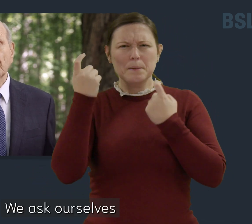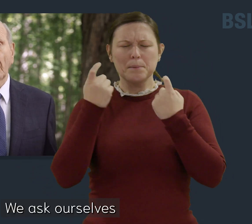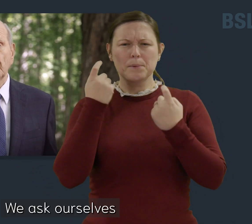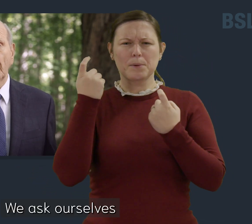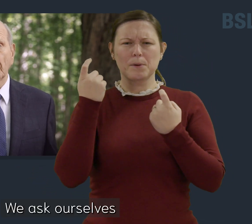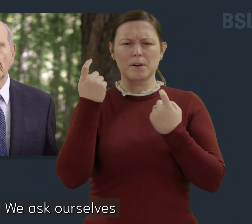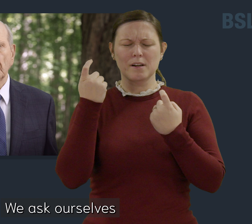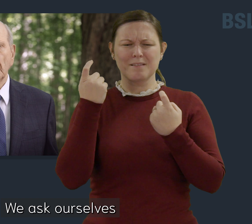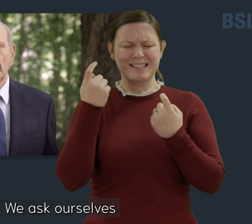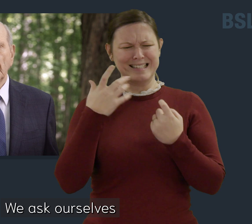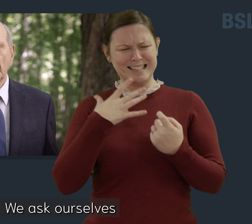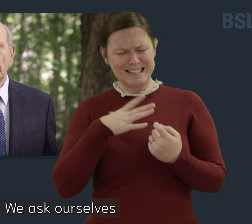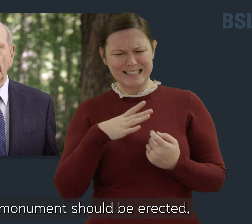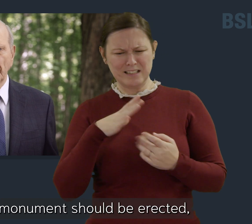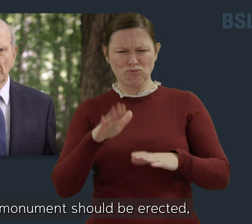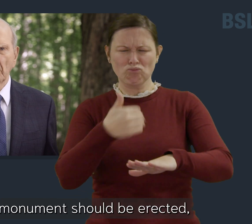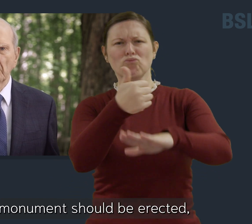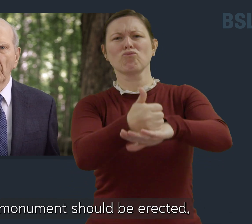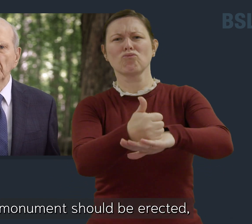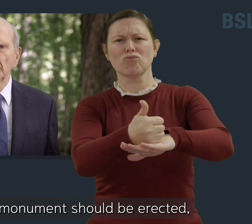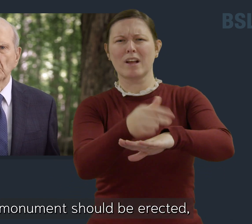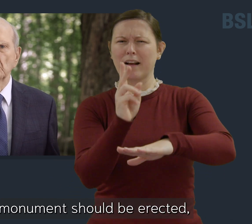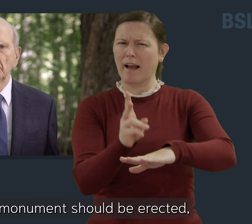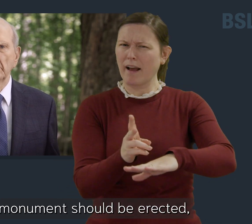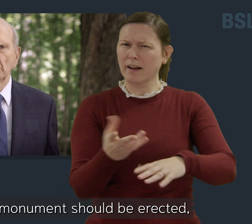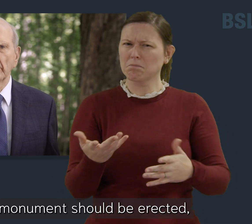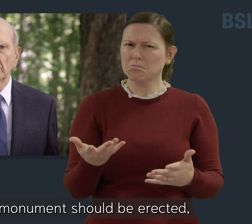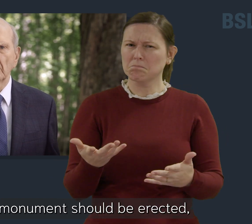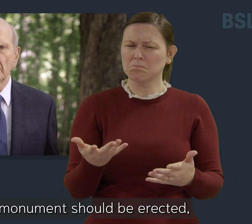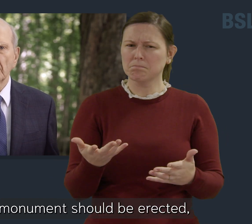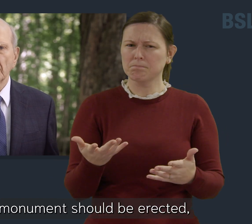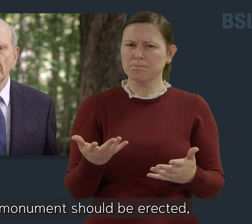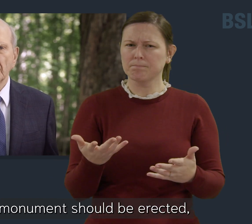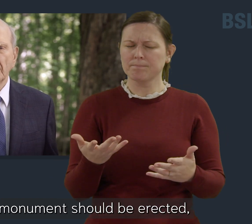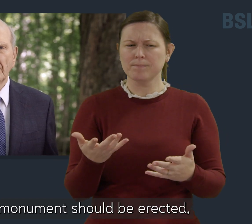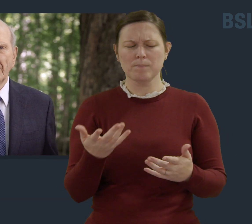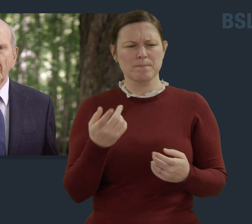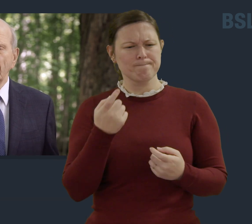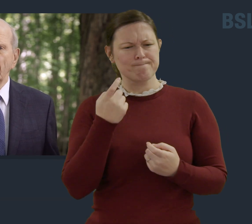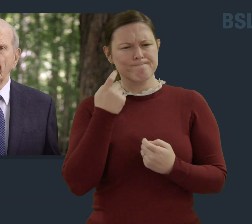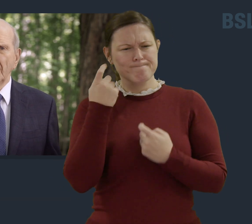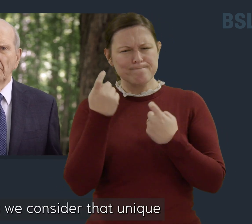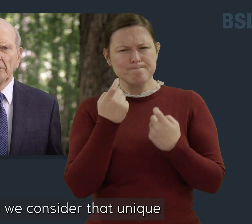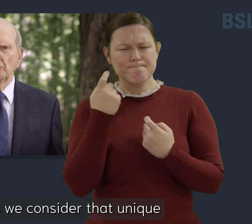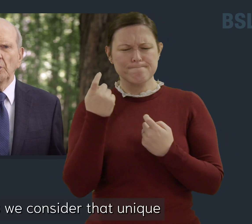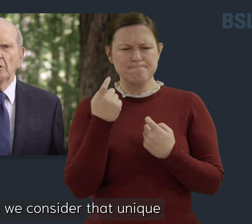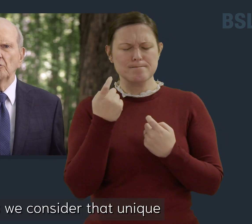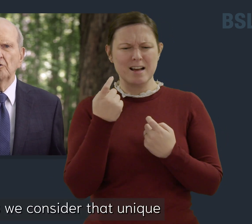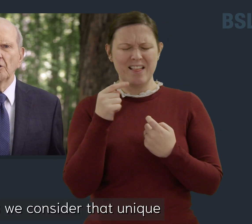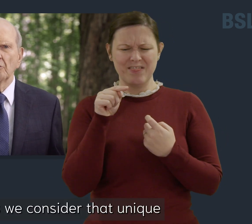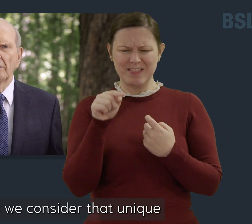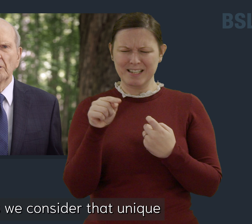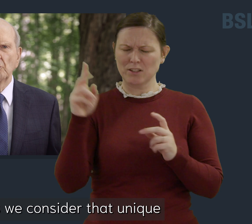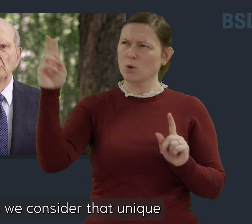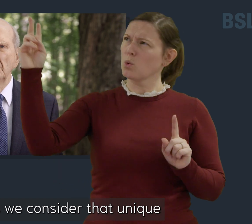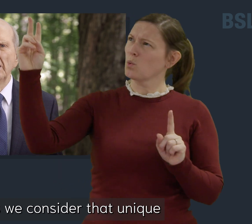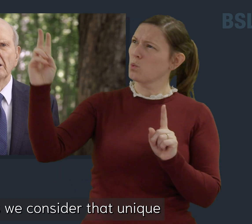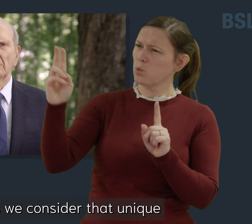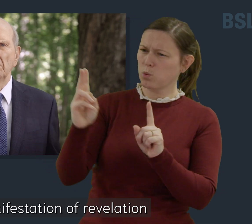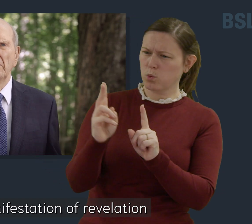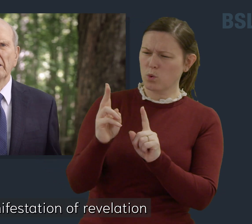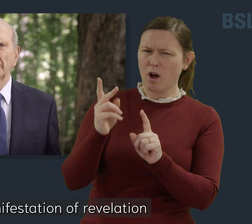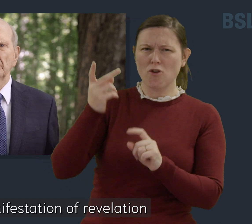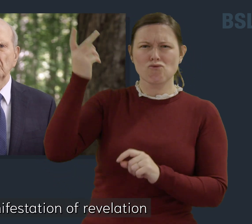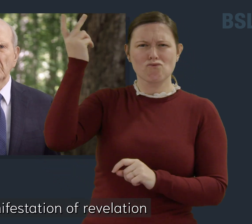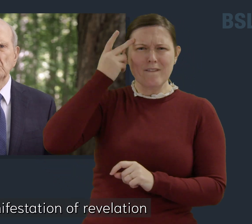We asked ourselves if another monument should be erected. But as we considered that